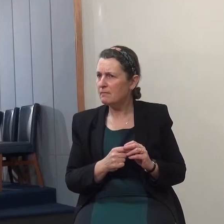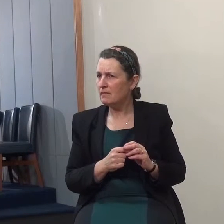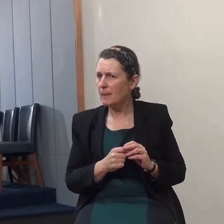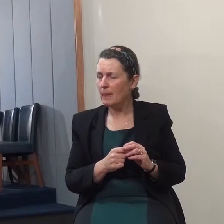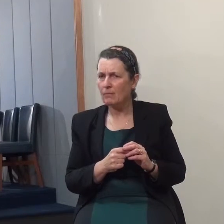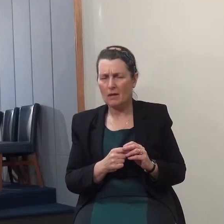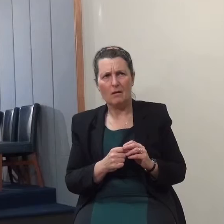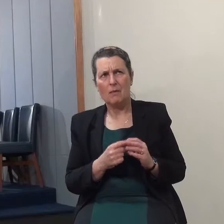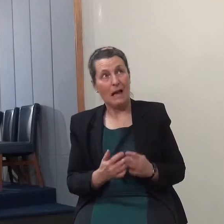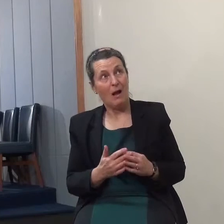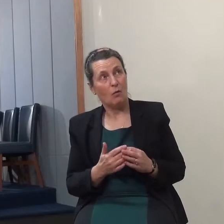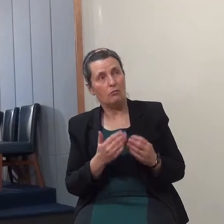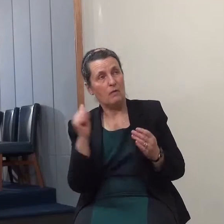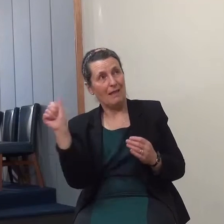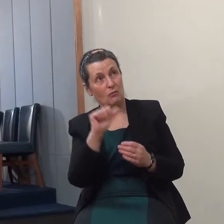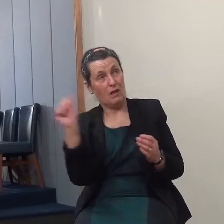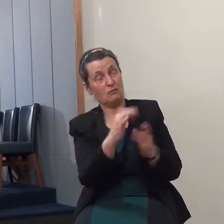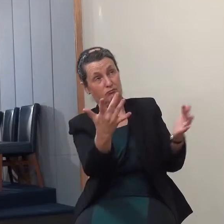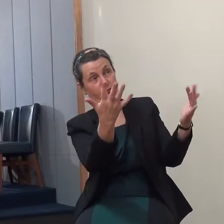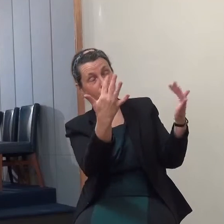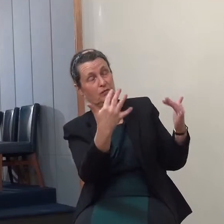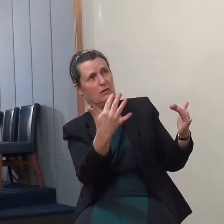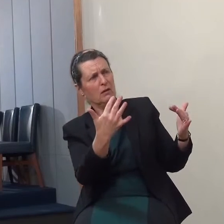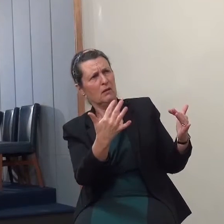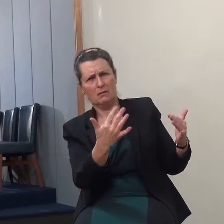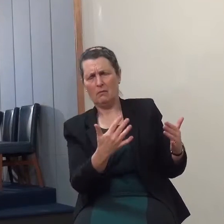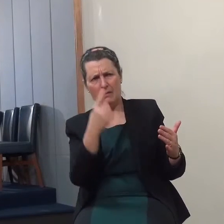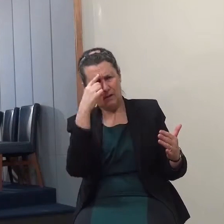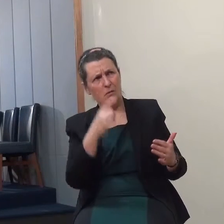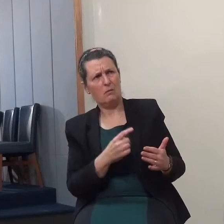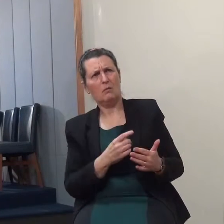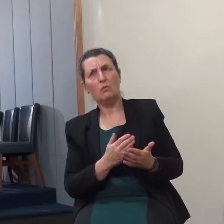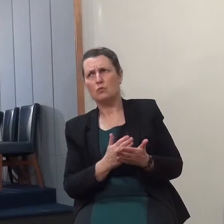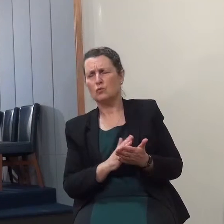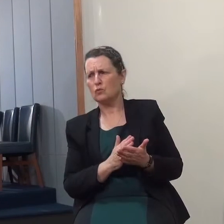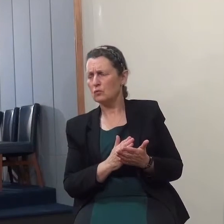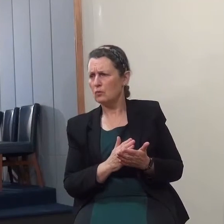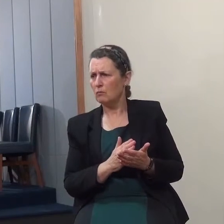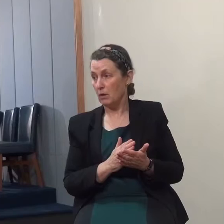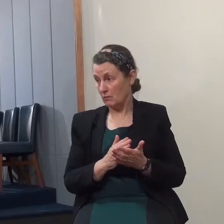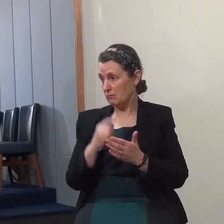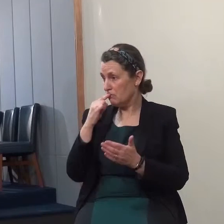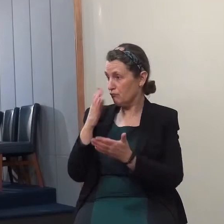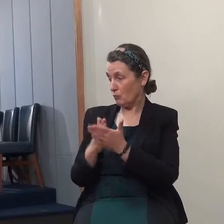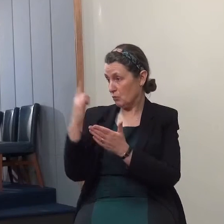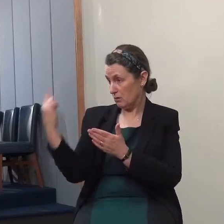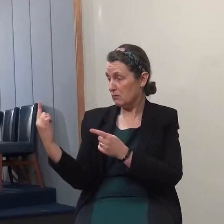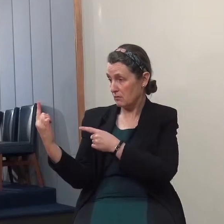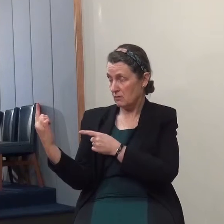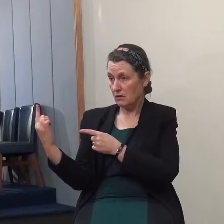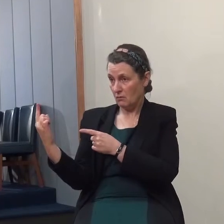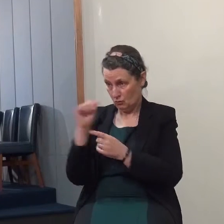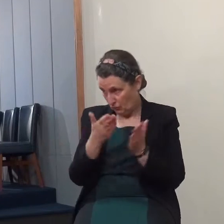quite sure, well, if we support the Messiah and we help him all we can, we'll do it in a